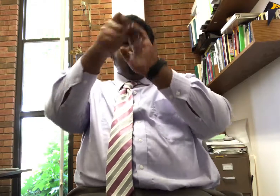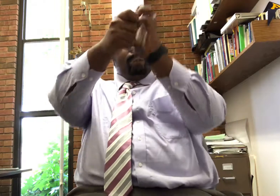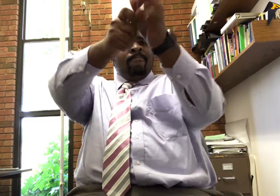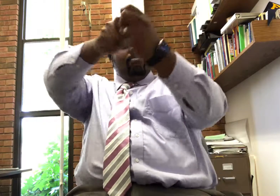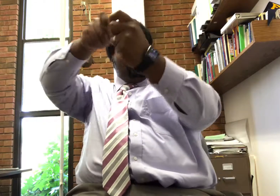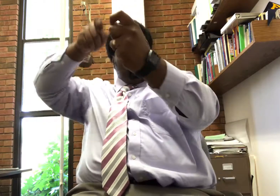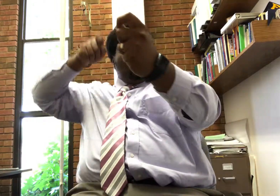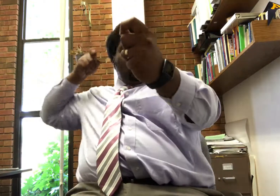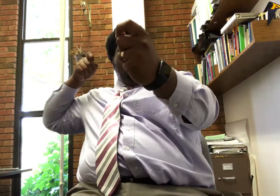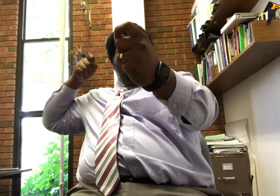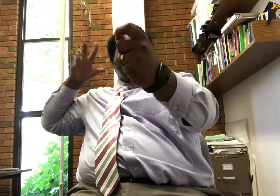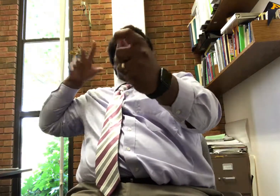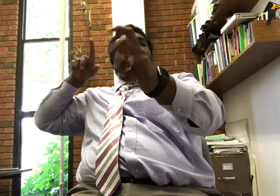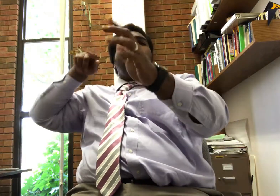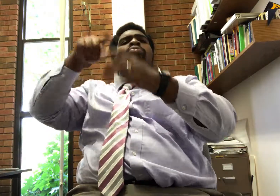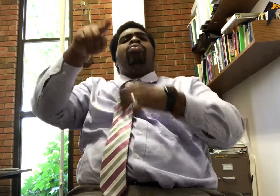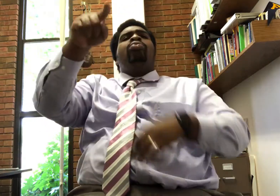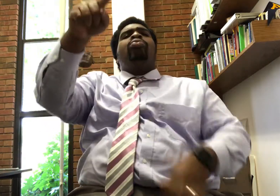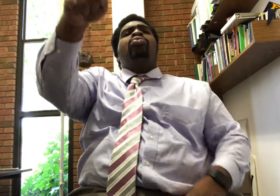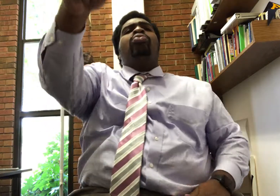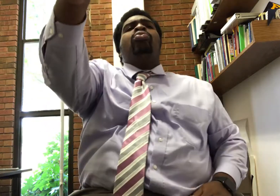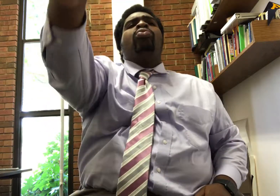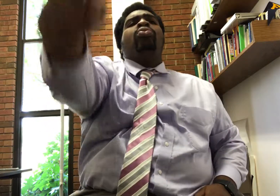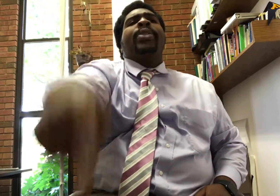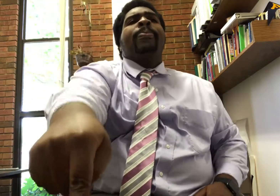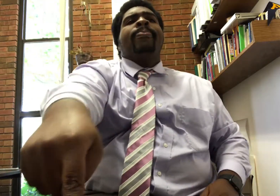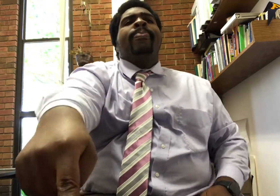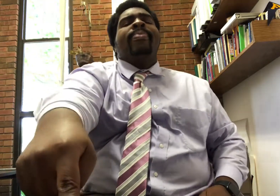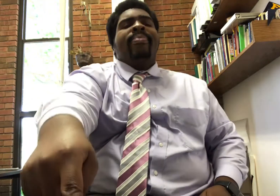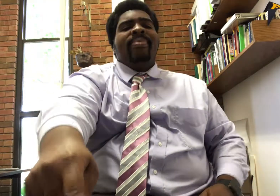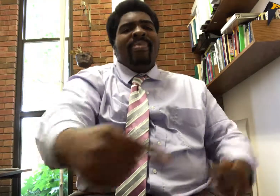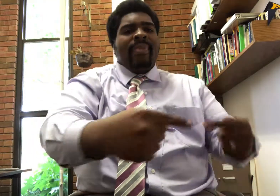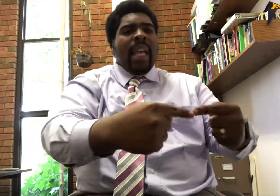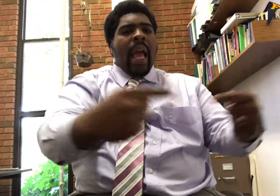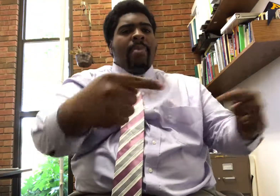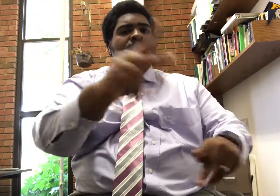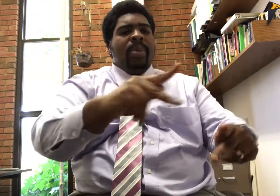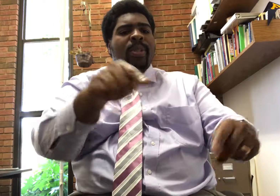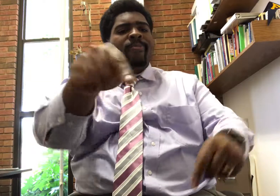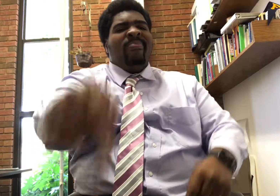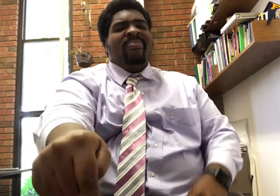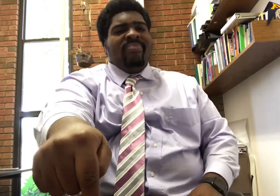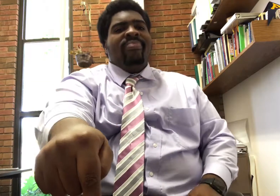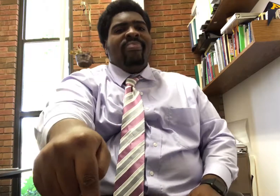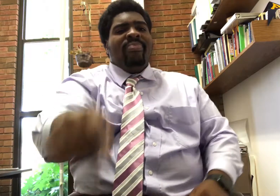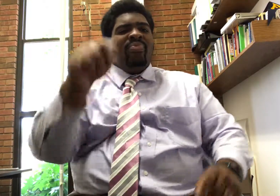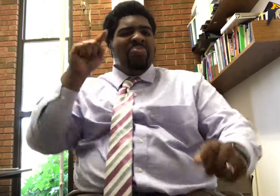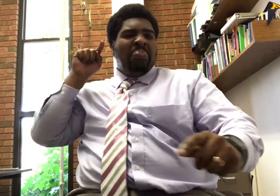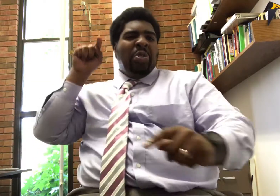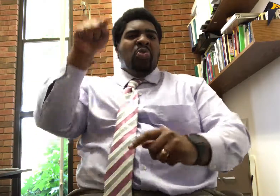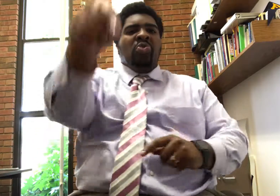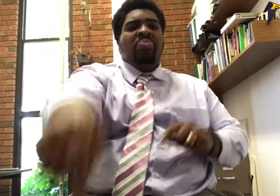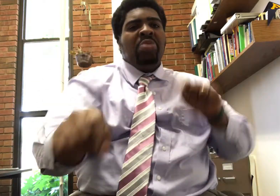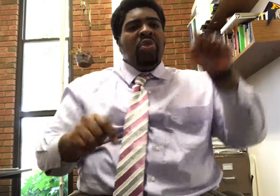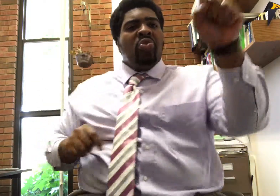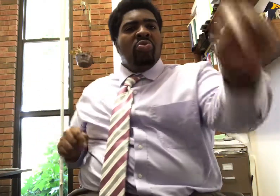their attackers. However, the view from up there is spectacular.